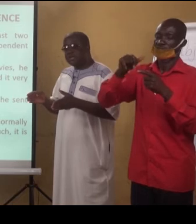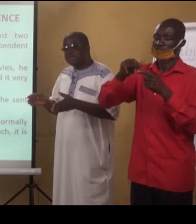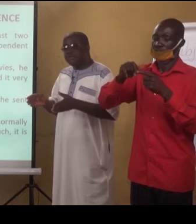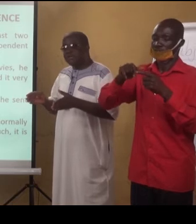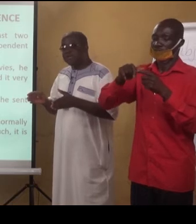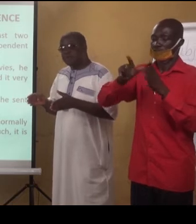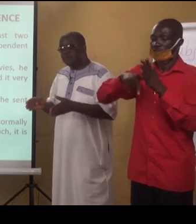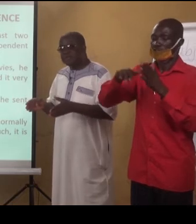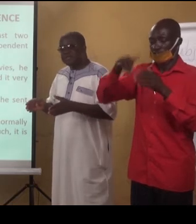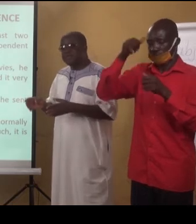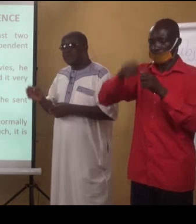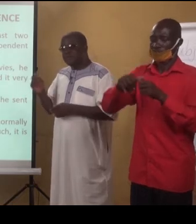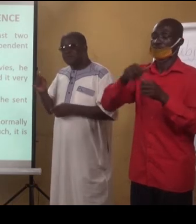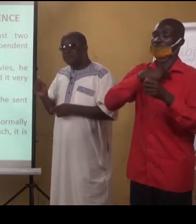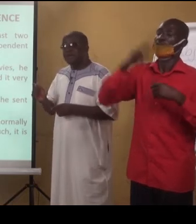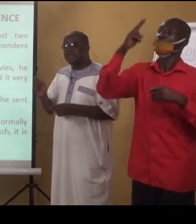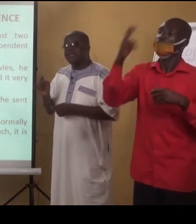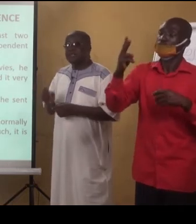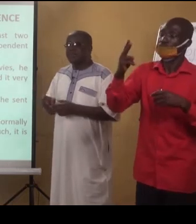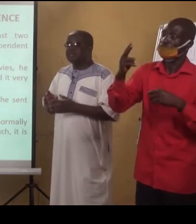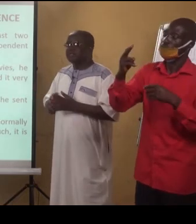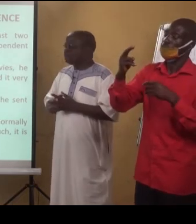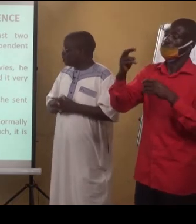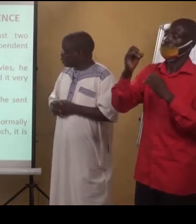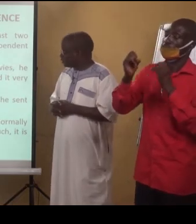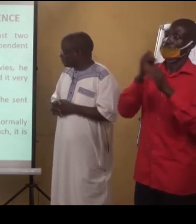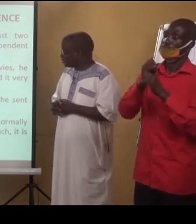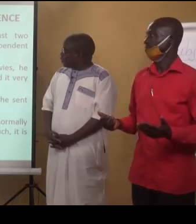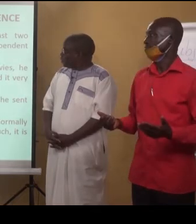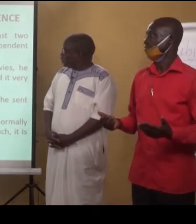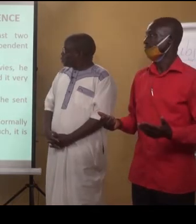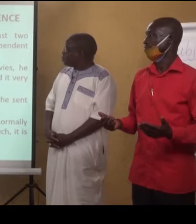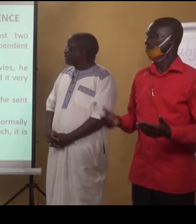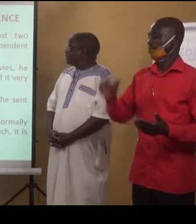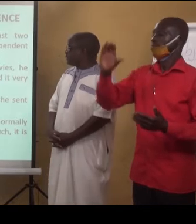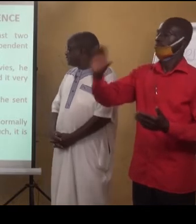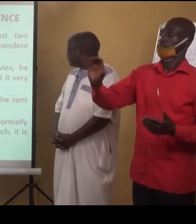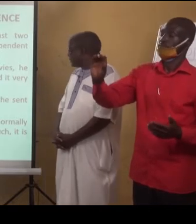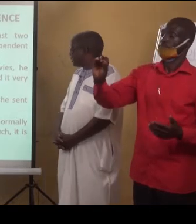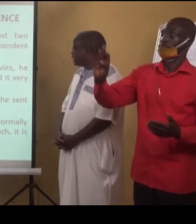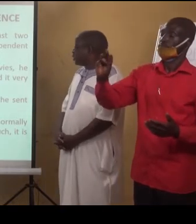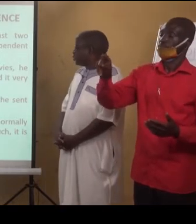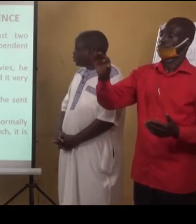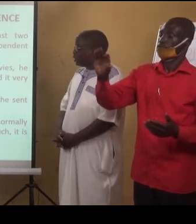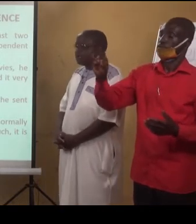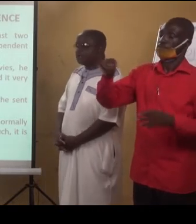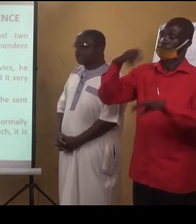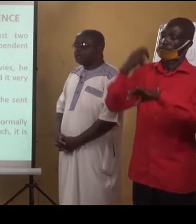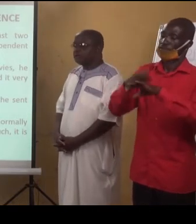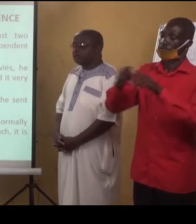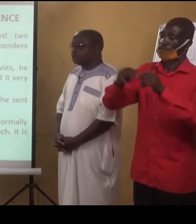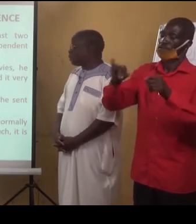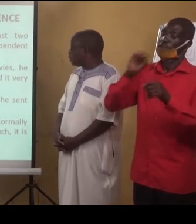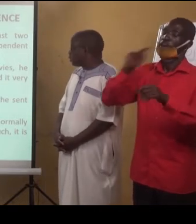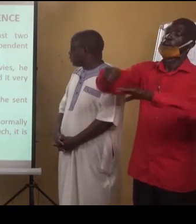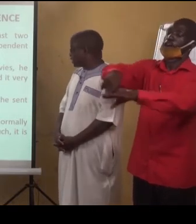2 independent clauses plus 1 dependent clause. Compound complex sentences are normally longer